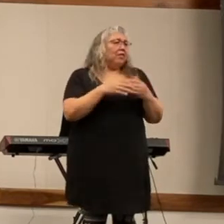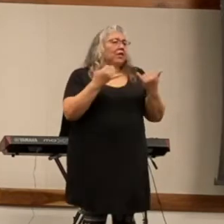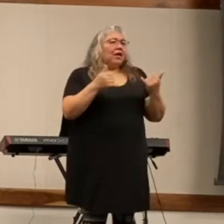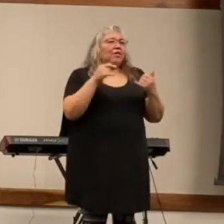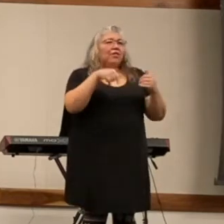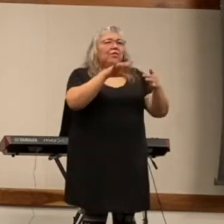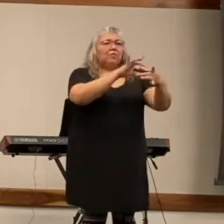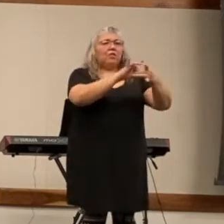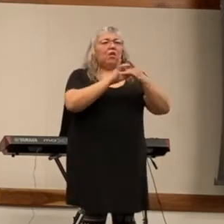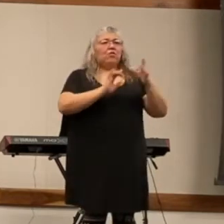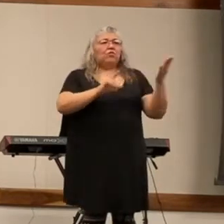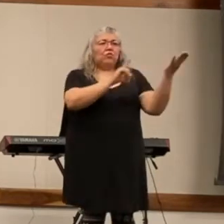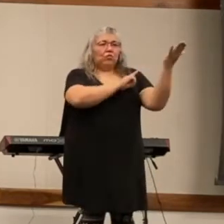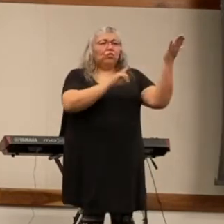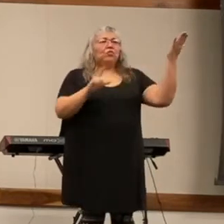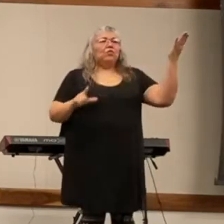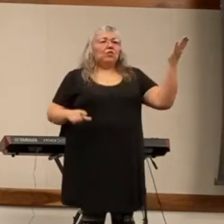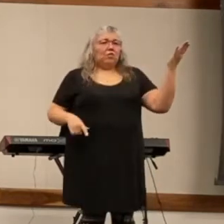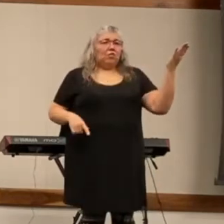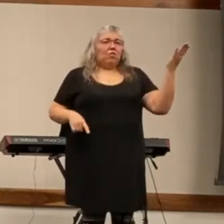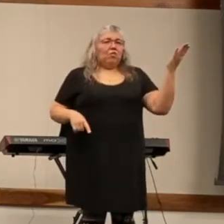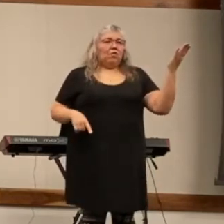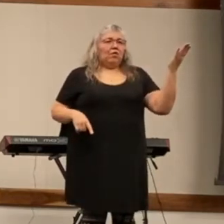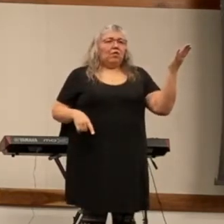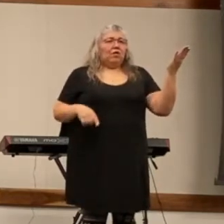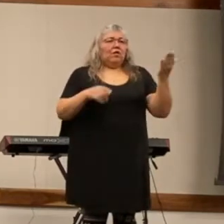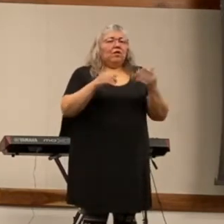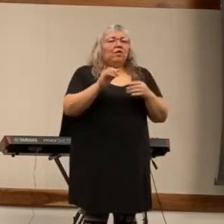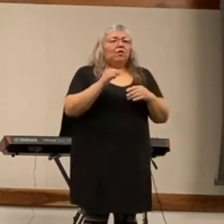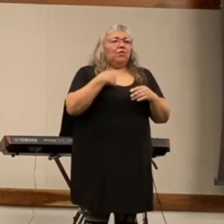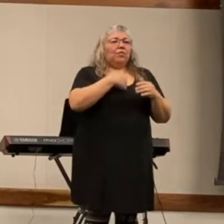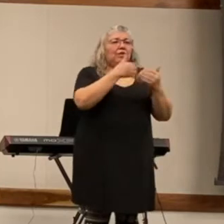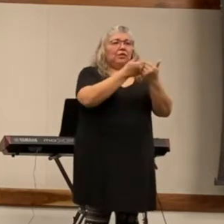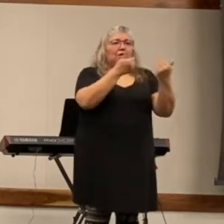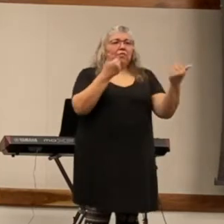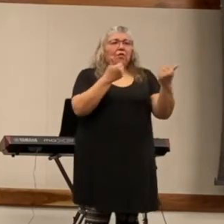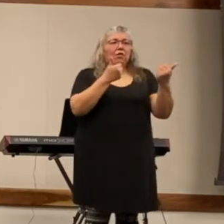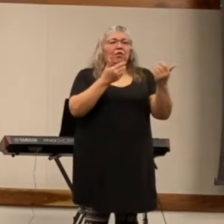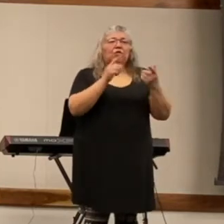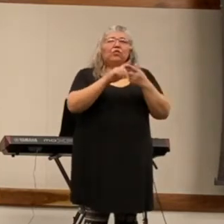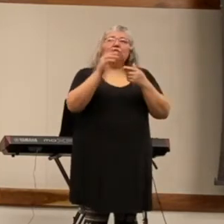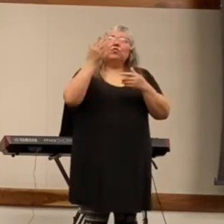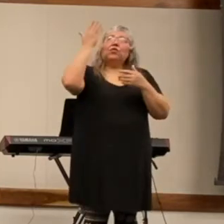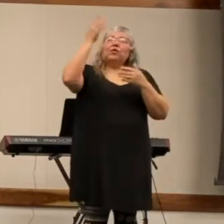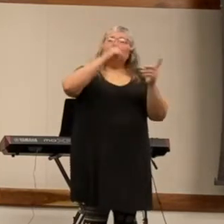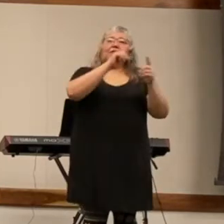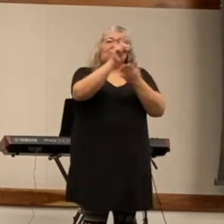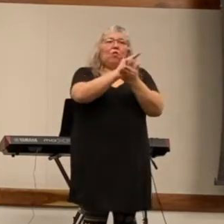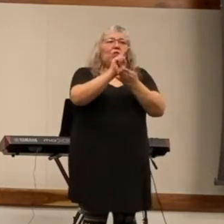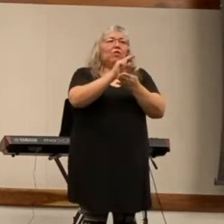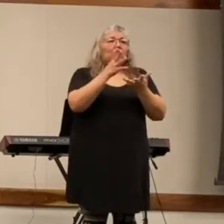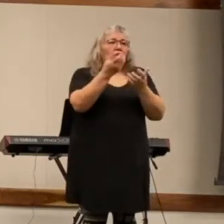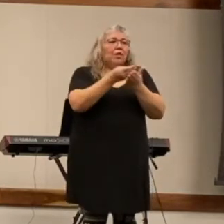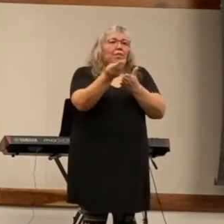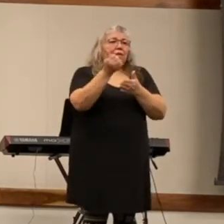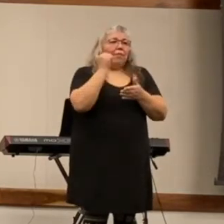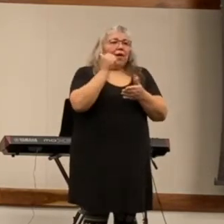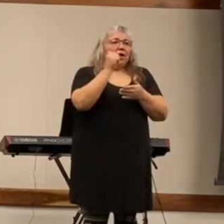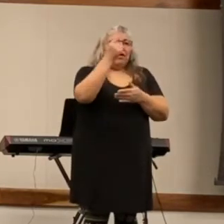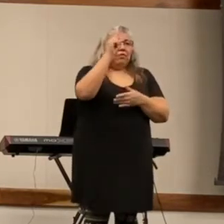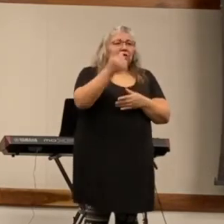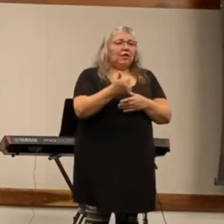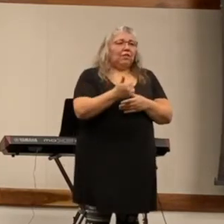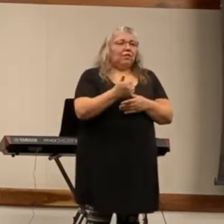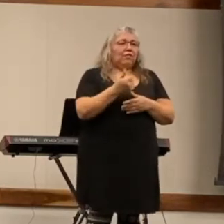to the Lord. It must be set apart to him as holy. If you want to buy back the Lord's tenth of the